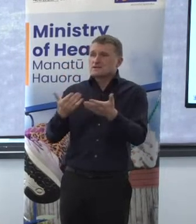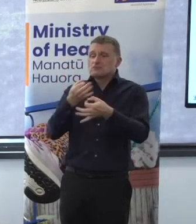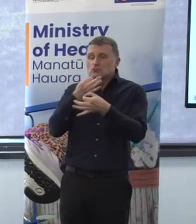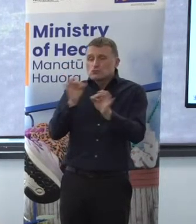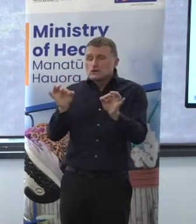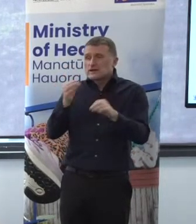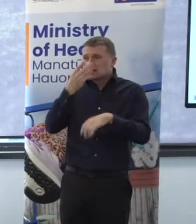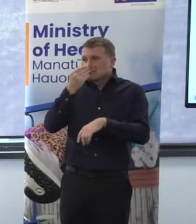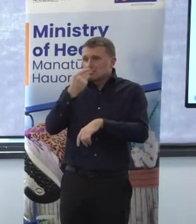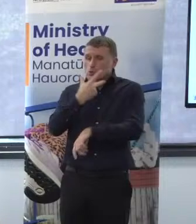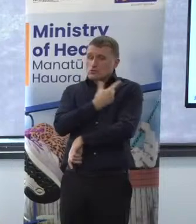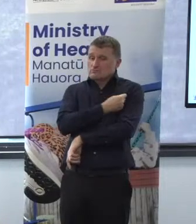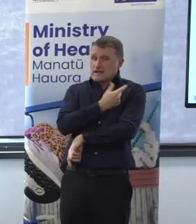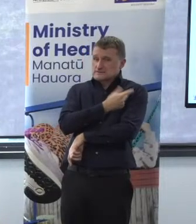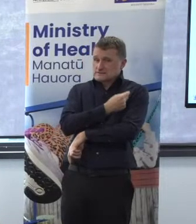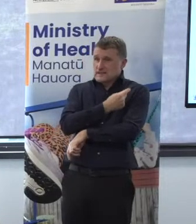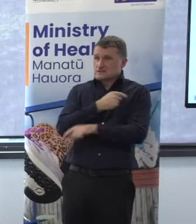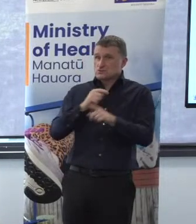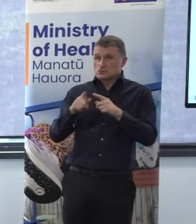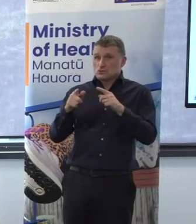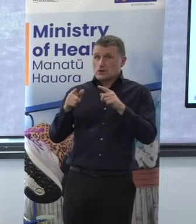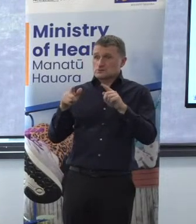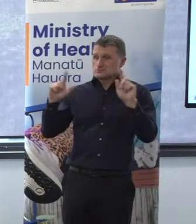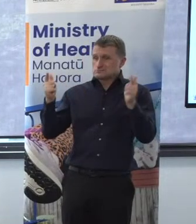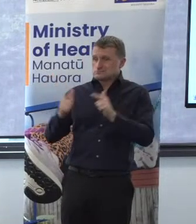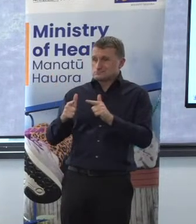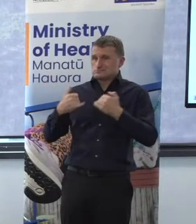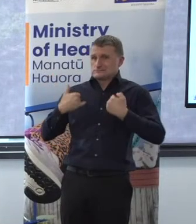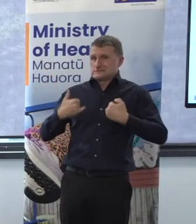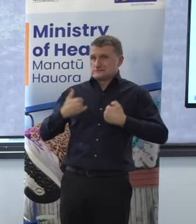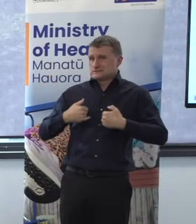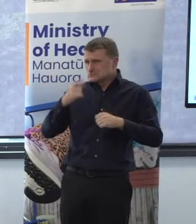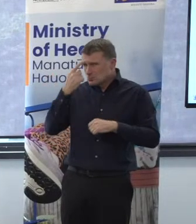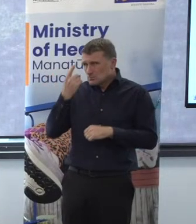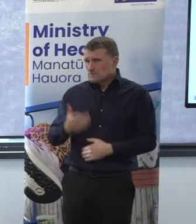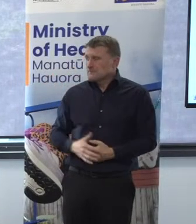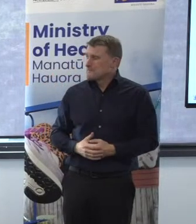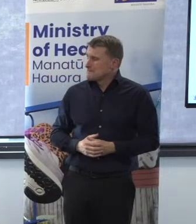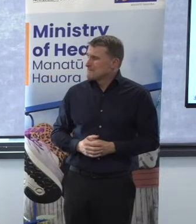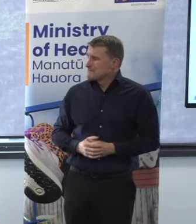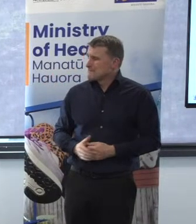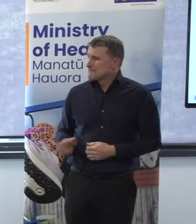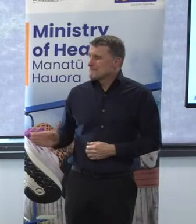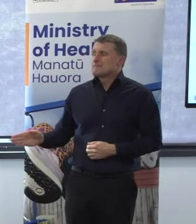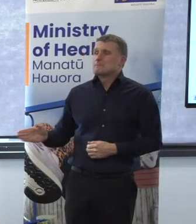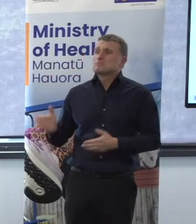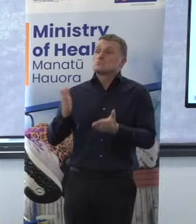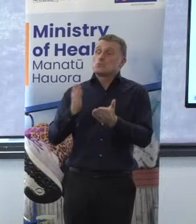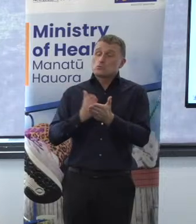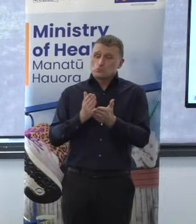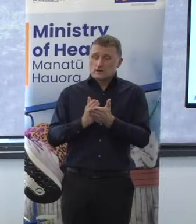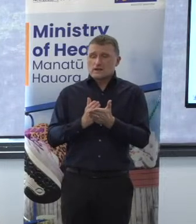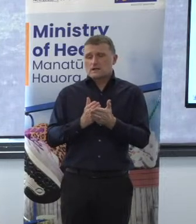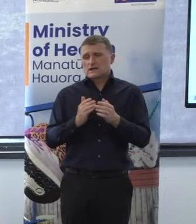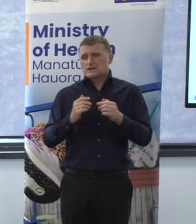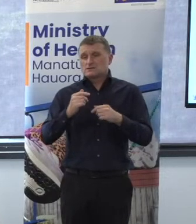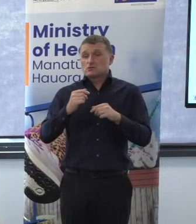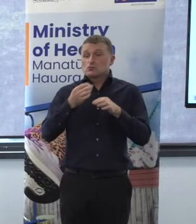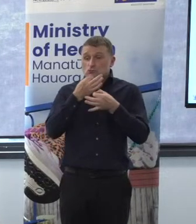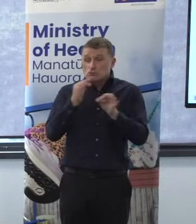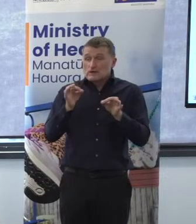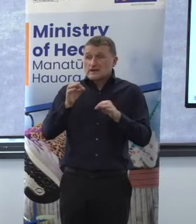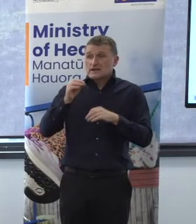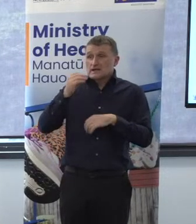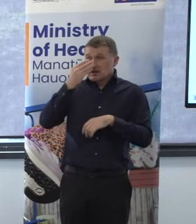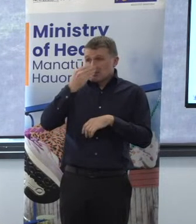just try and keep that pressure off? Yes, we certainly have extended the eligibility for the free flu vaccination, bringing